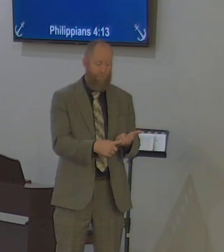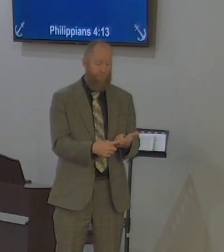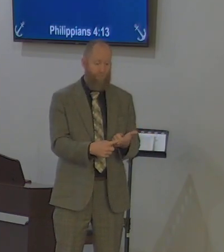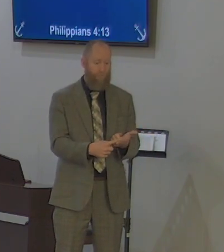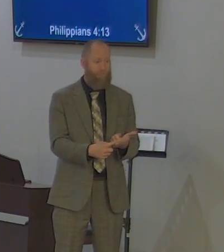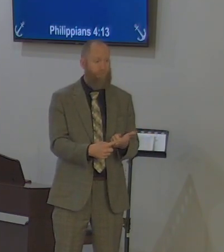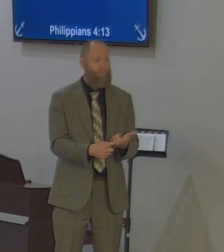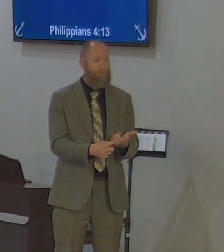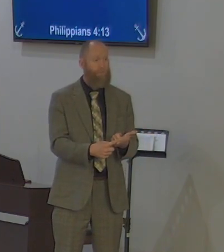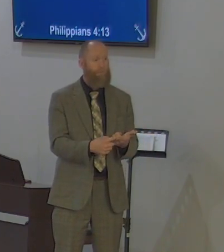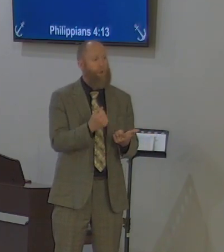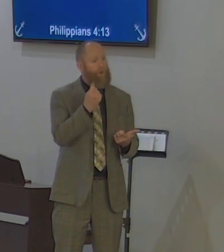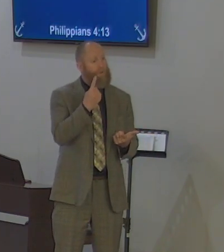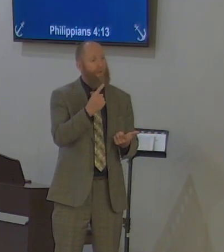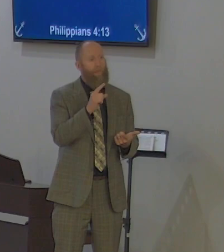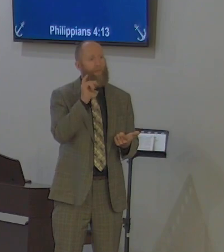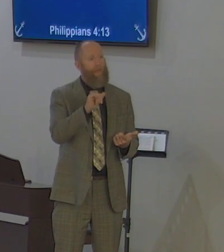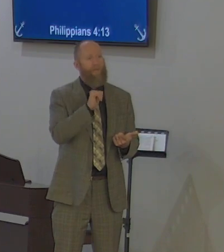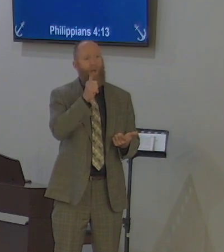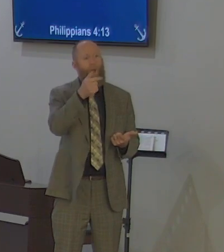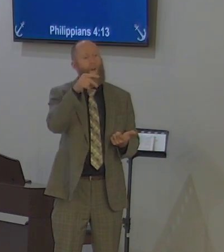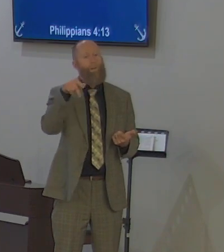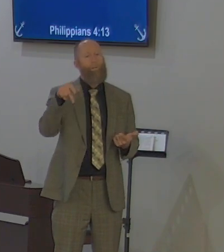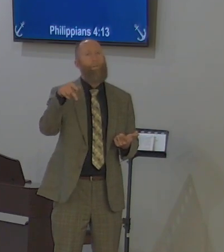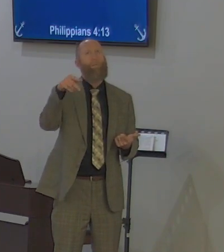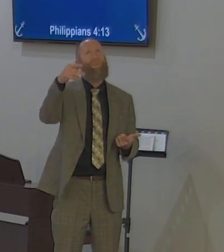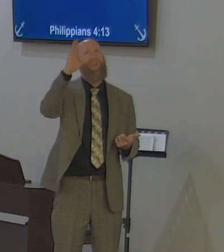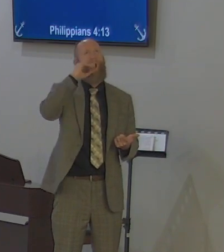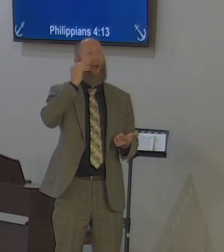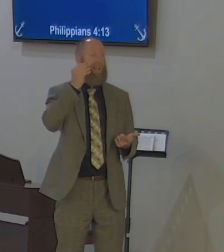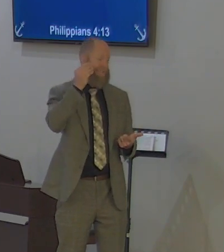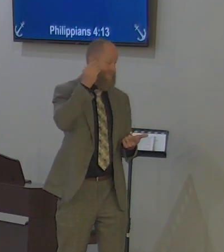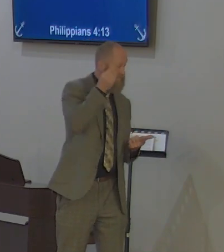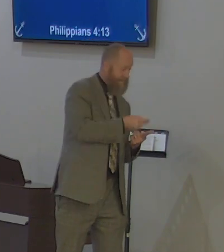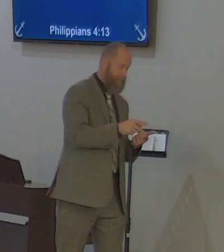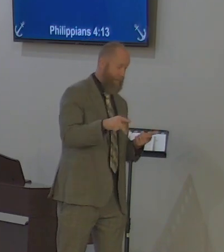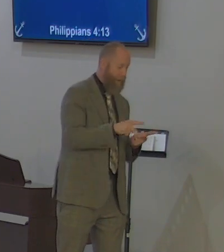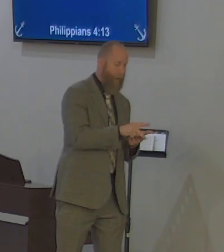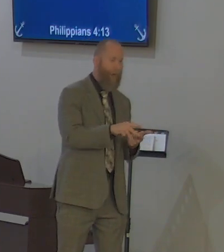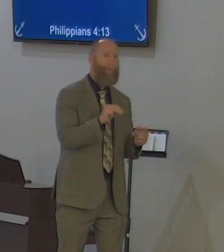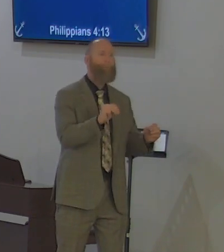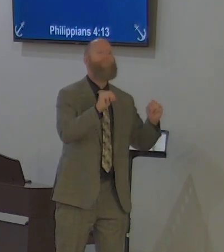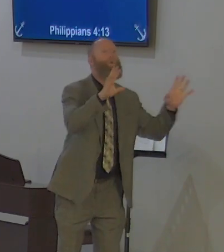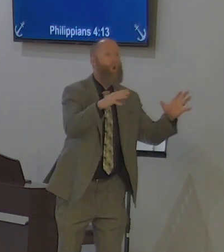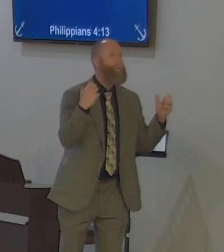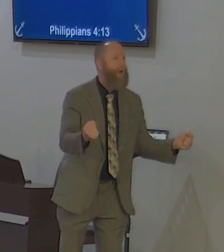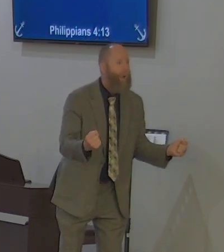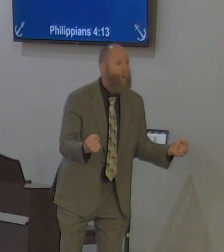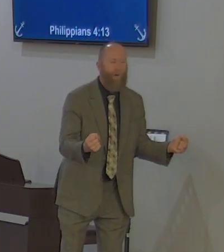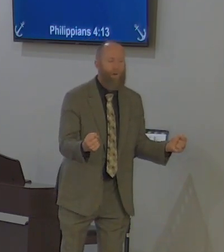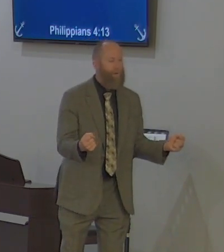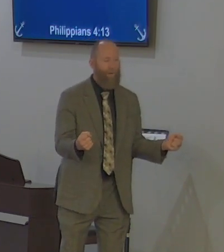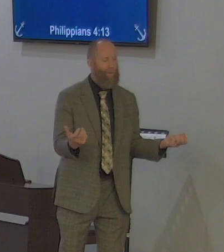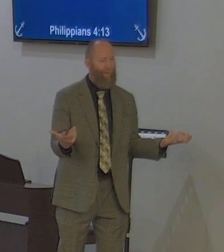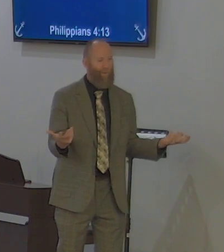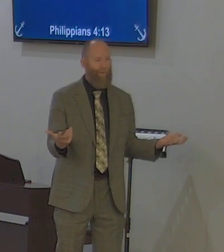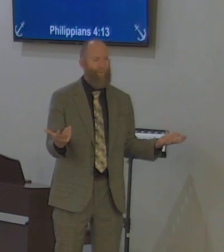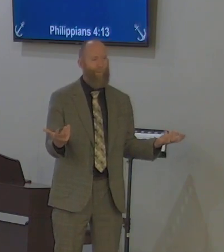I want you to understand that this is not something to get you when you're facing insurmountable odds because you've made stupid